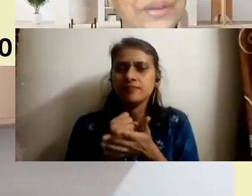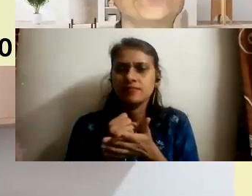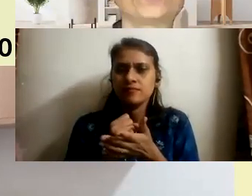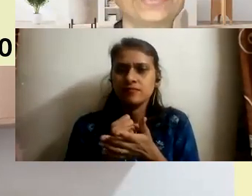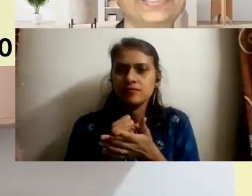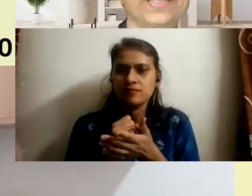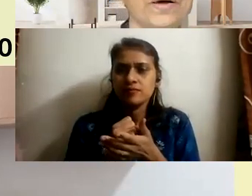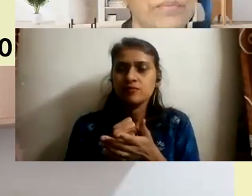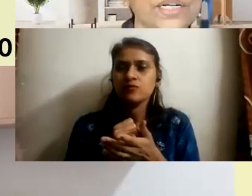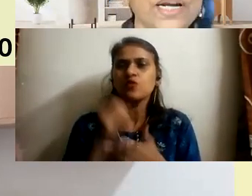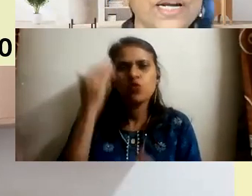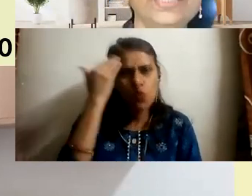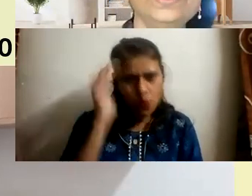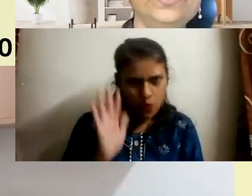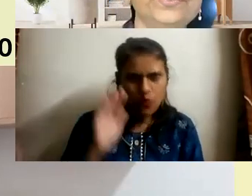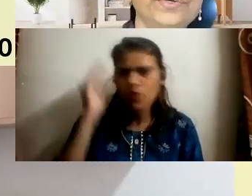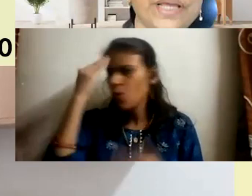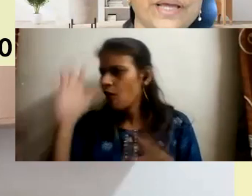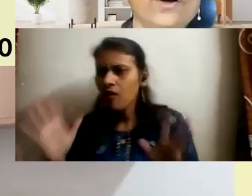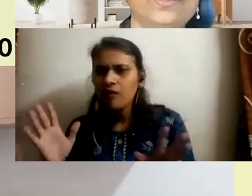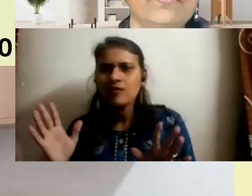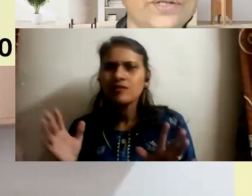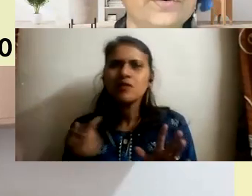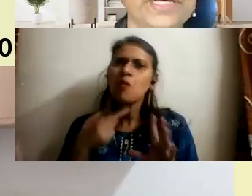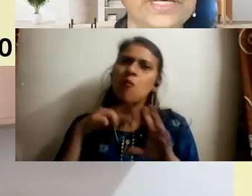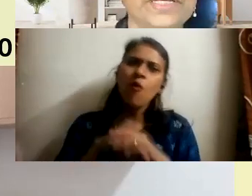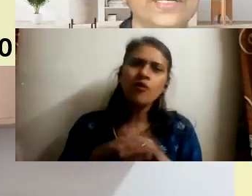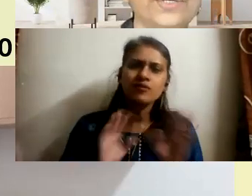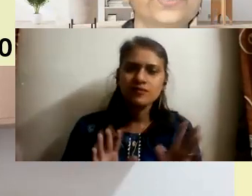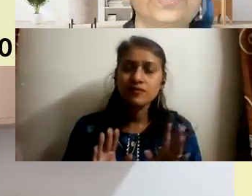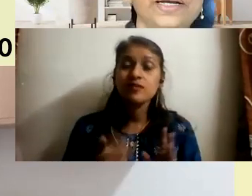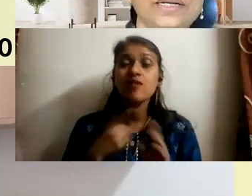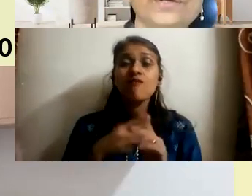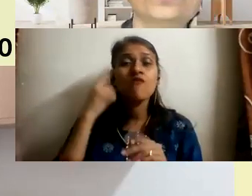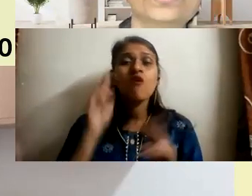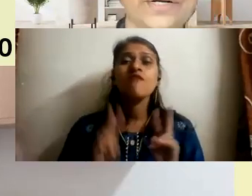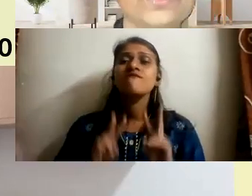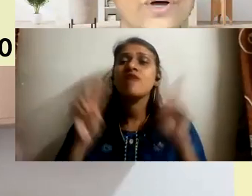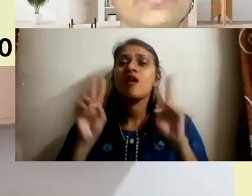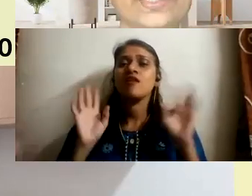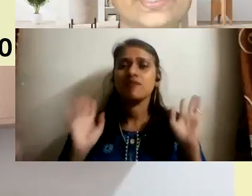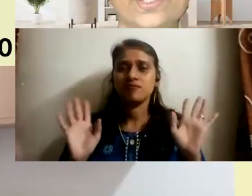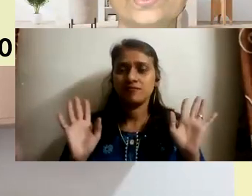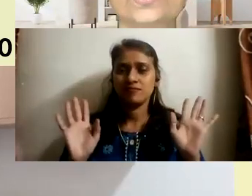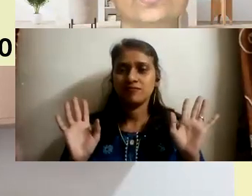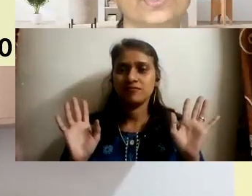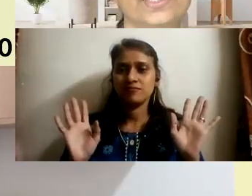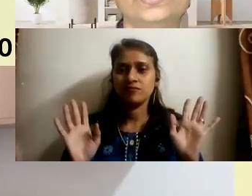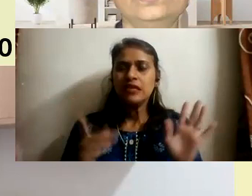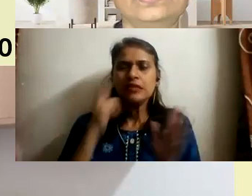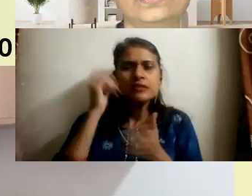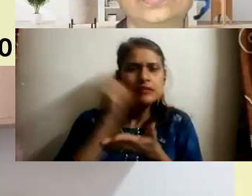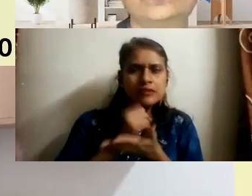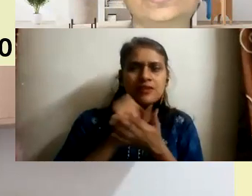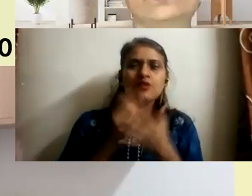or knowingly, but trying to take on a value-based issue and try to solve it. So